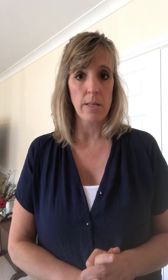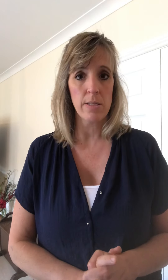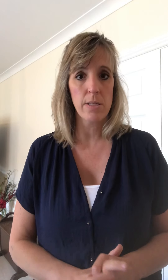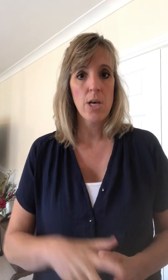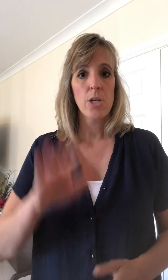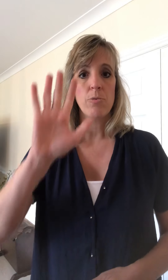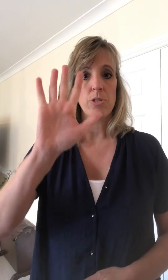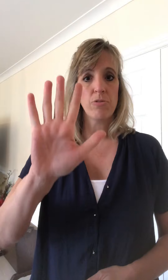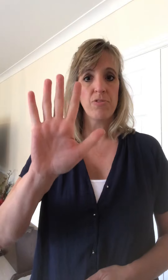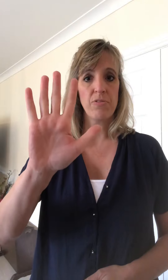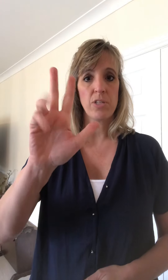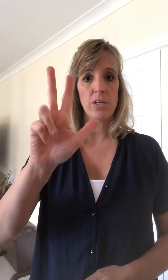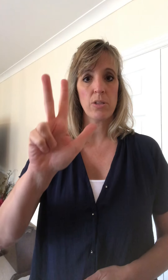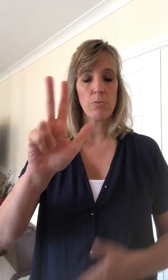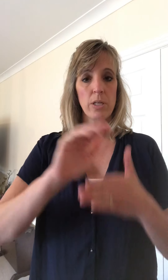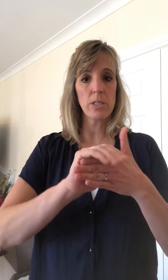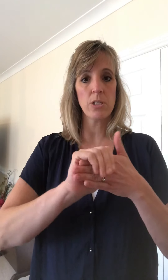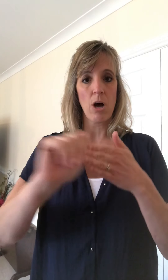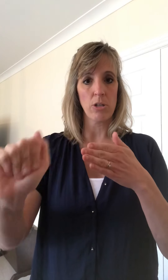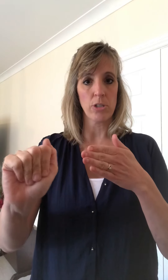$53.32, you would do